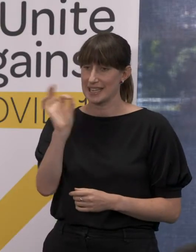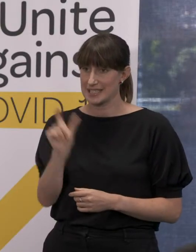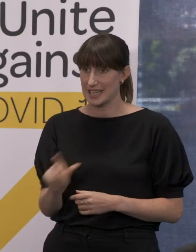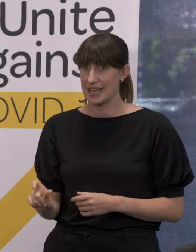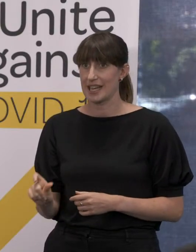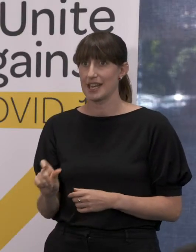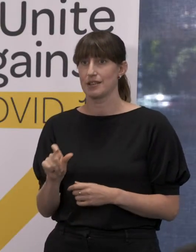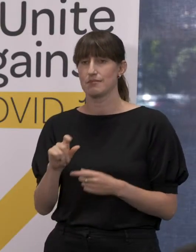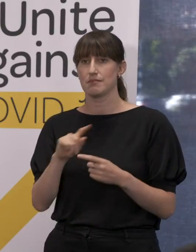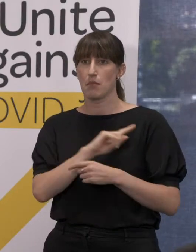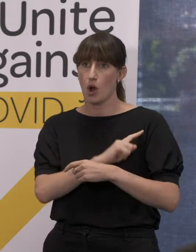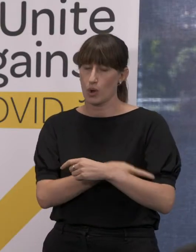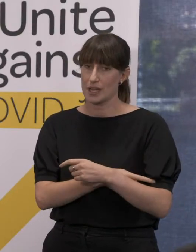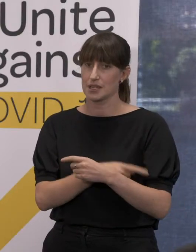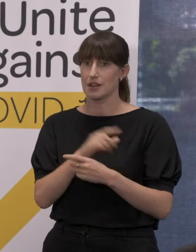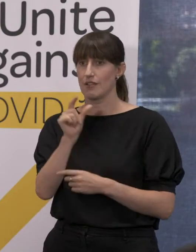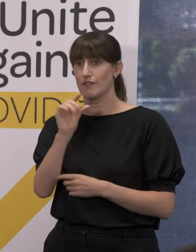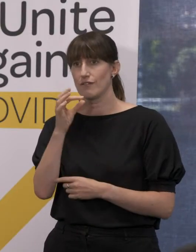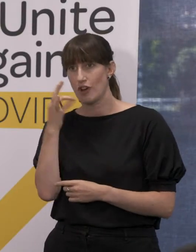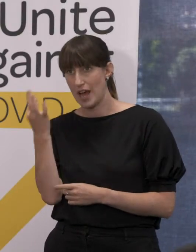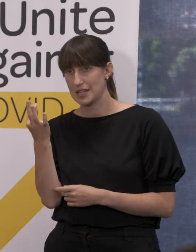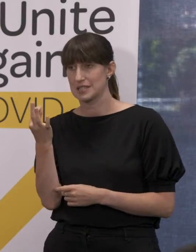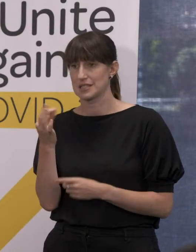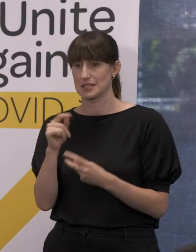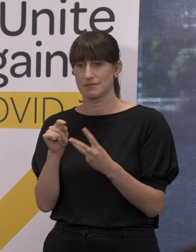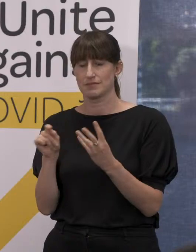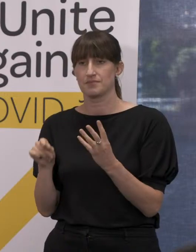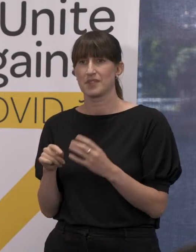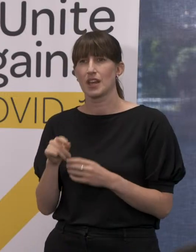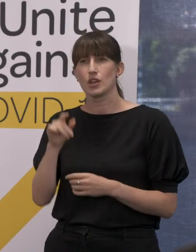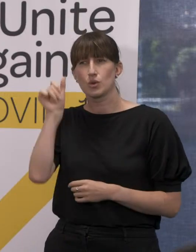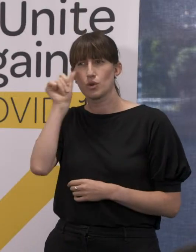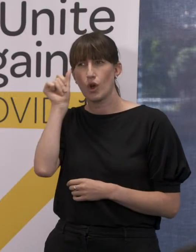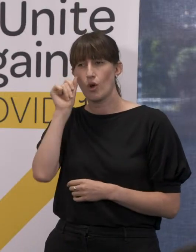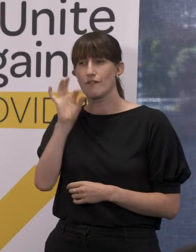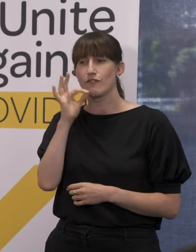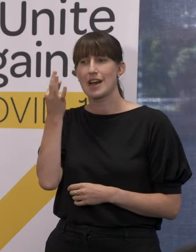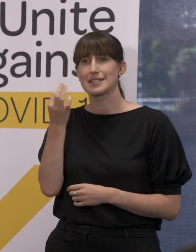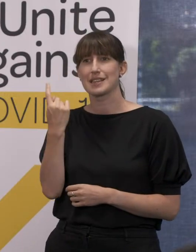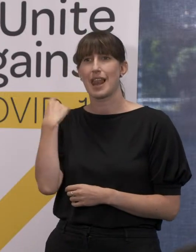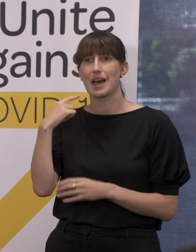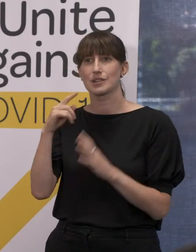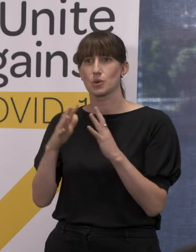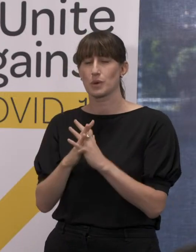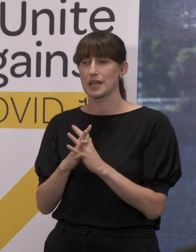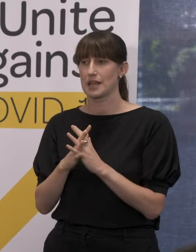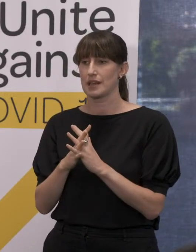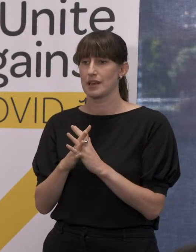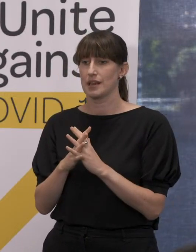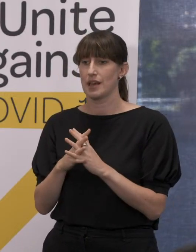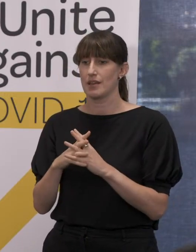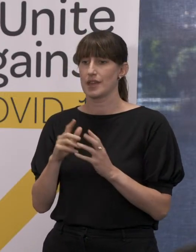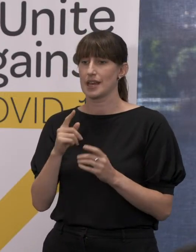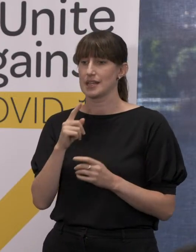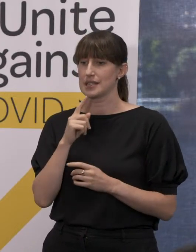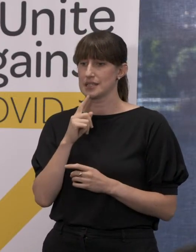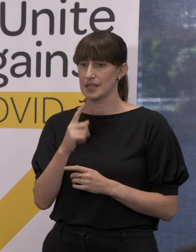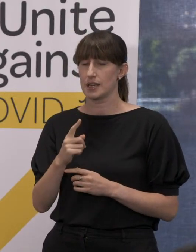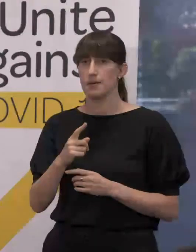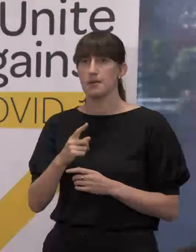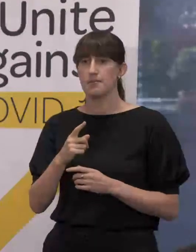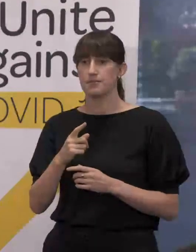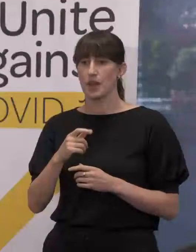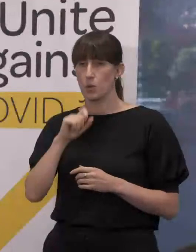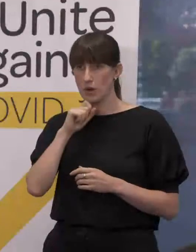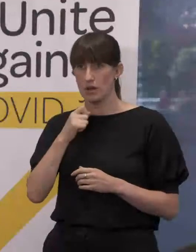and 270 in France. And many of you will be aware in France last week they announced a requirement for a further significant restriction